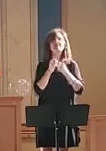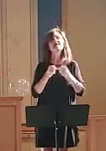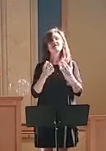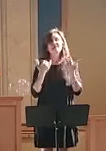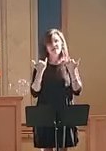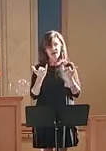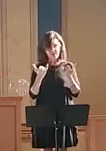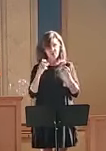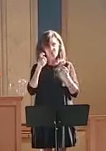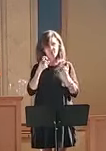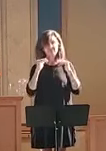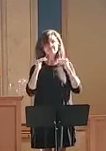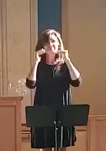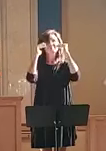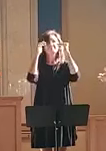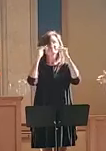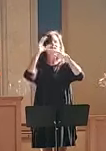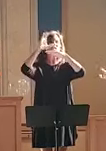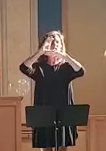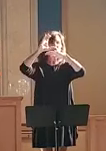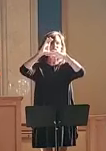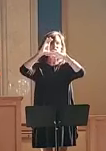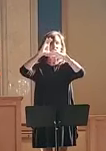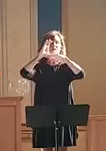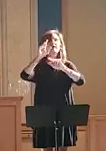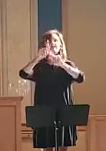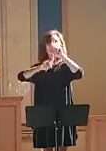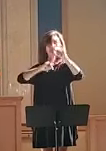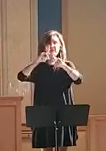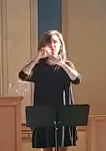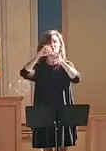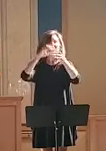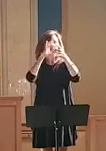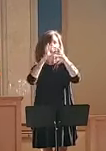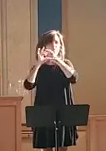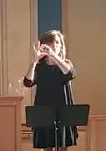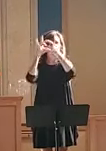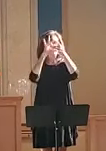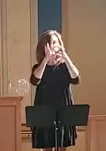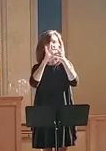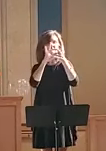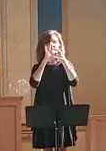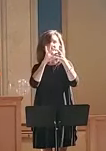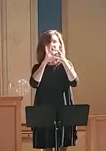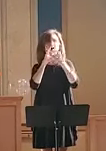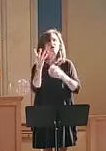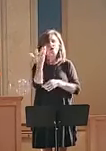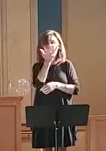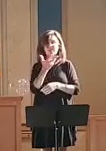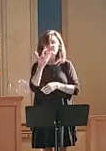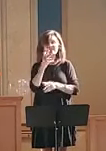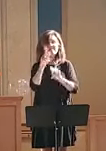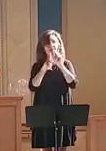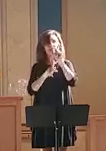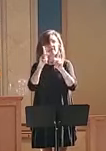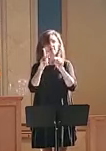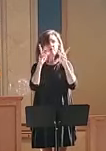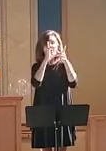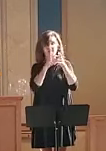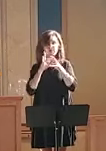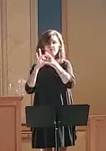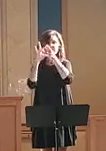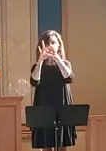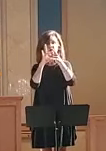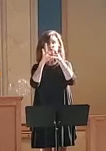furthest reality, that the church, the people in communion. We are persons in communion,